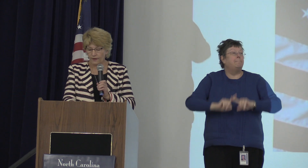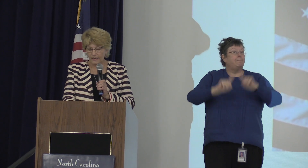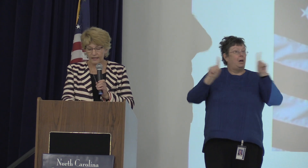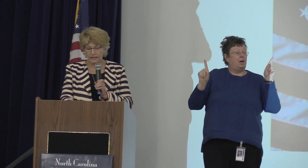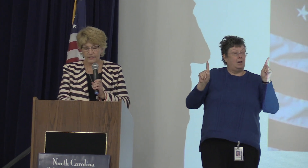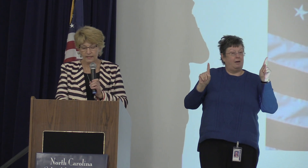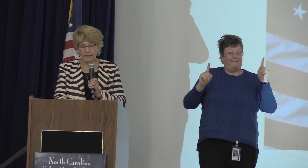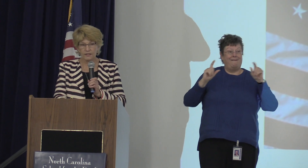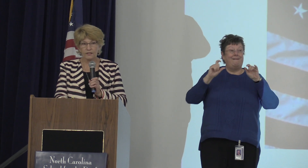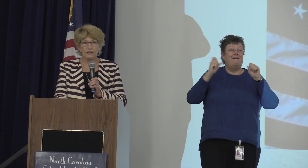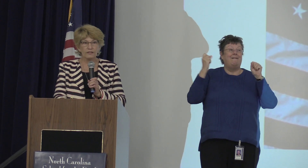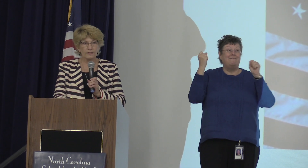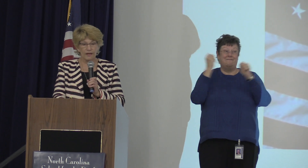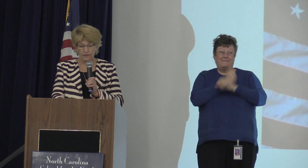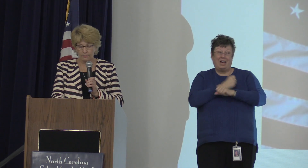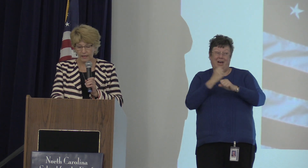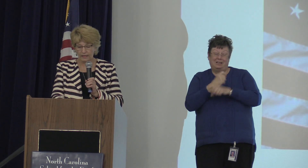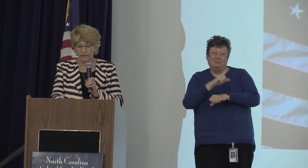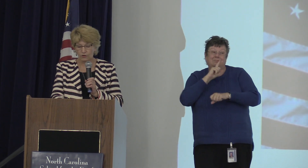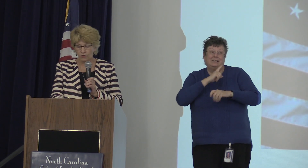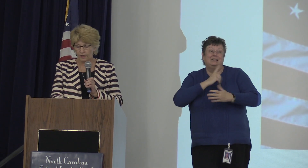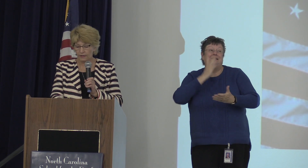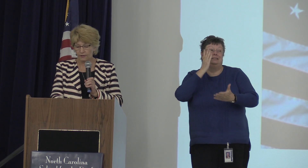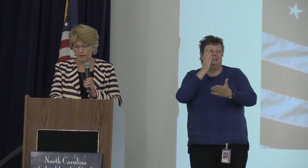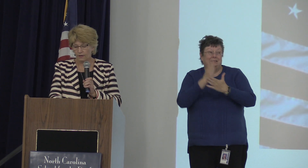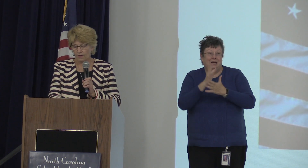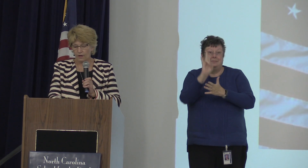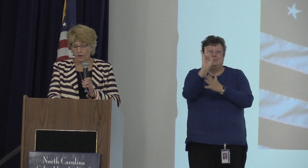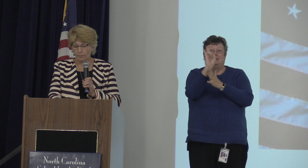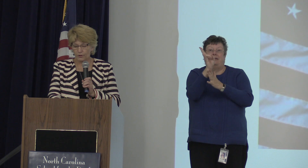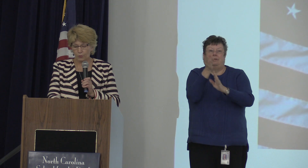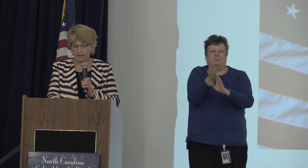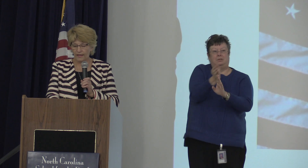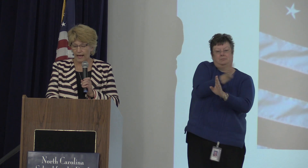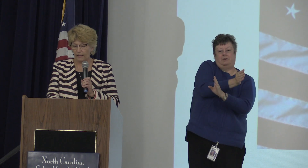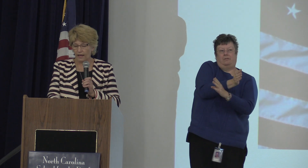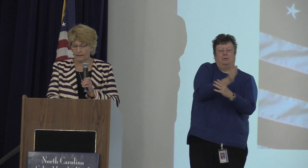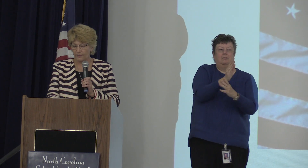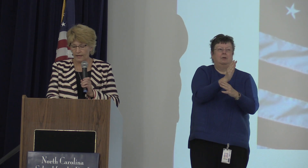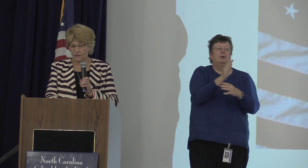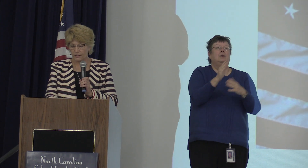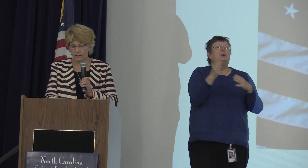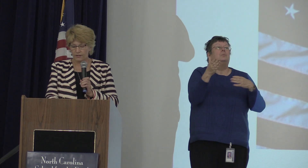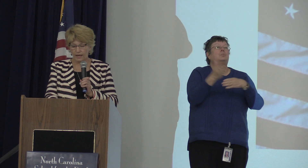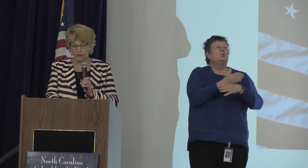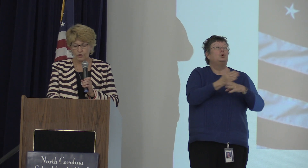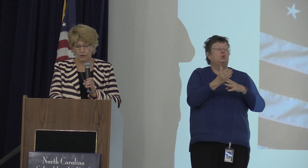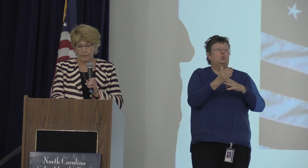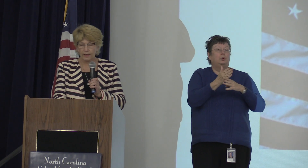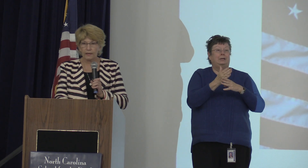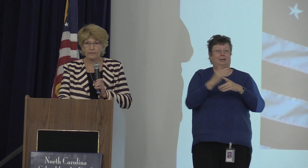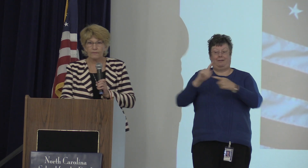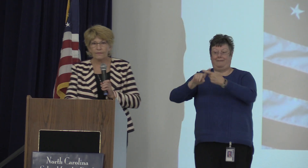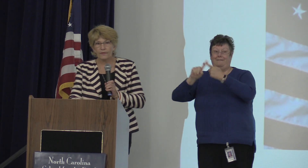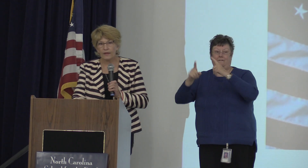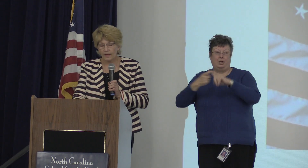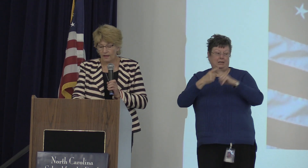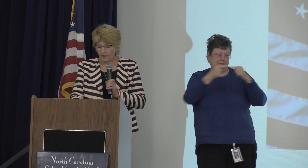However, fighting ceased 7 minutes earlier between the Allied nations and